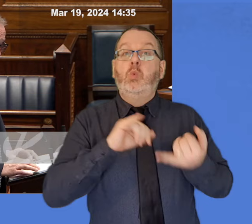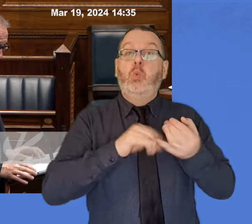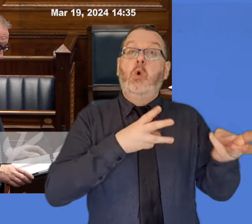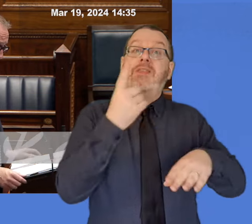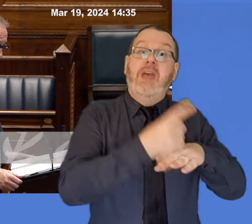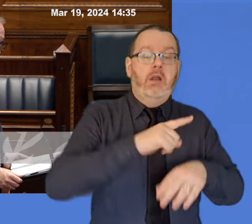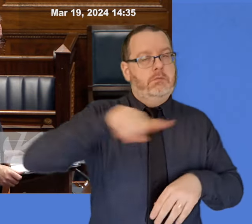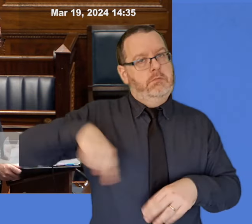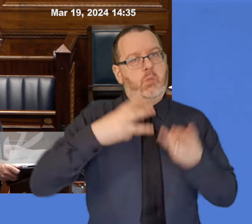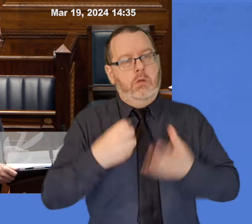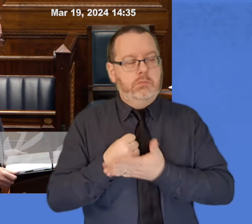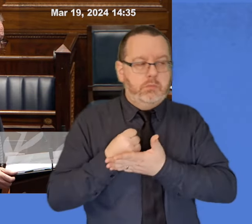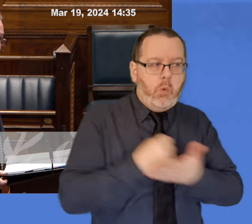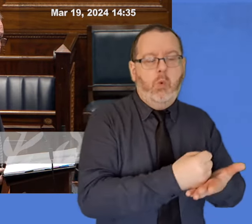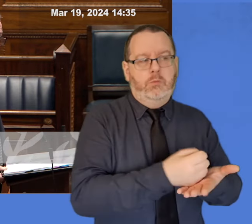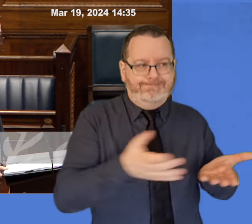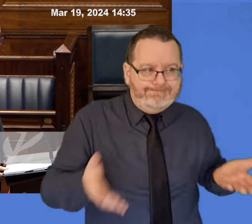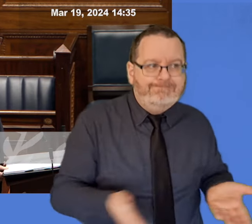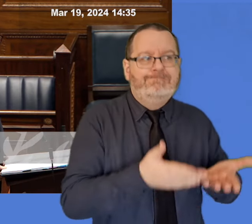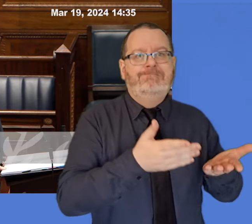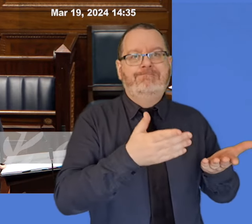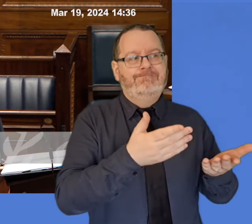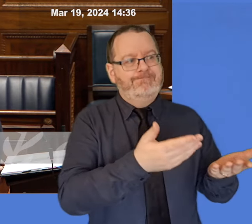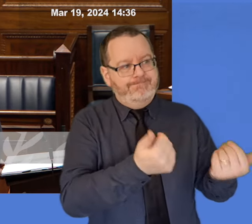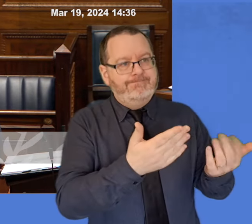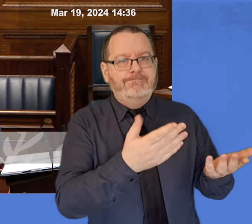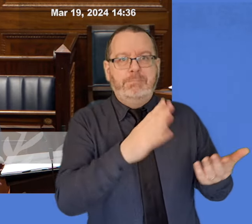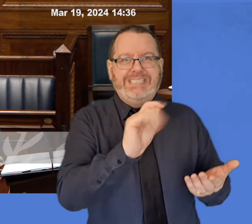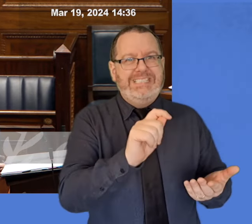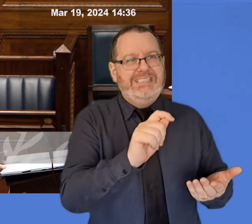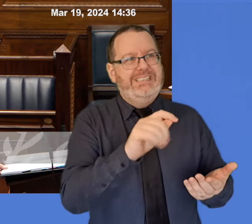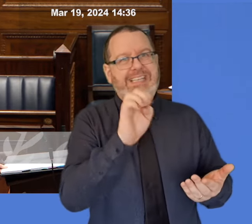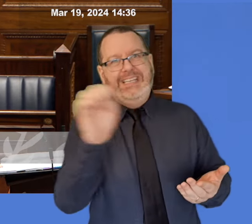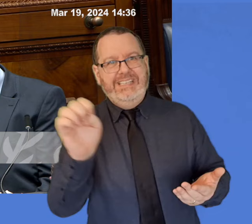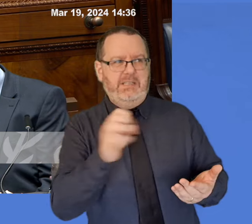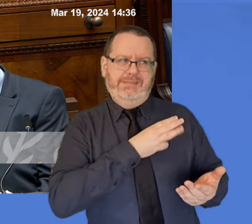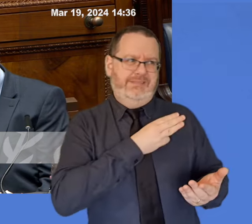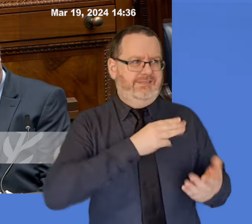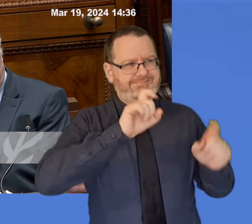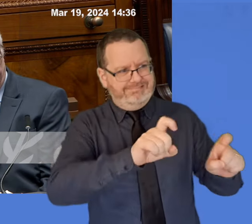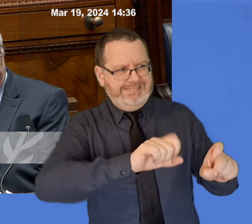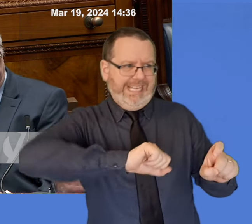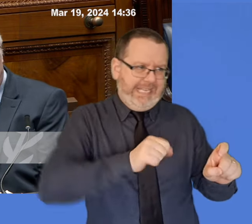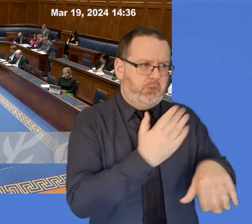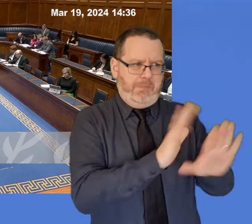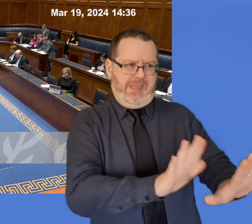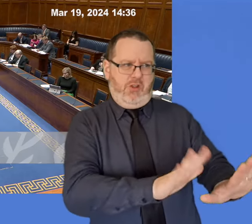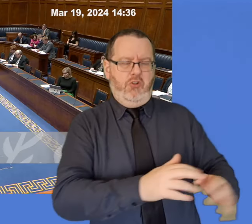can, and provide as much encouragement to BT and EE to keep the jobs that they have there. Alicia McHugh.